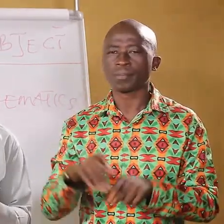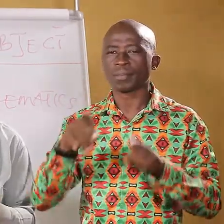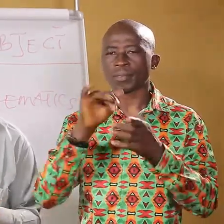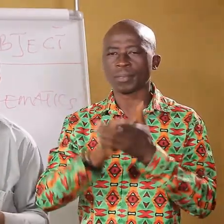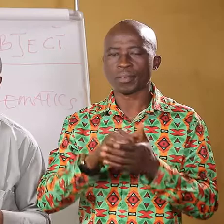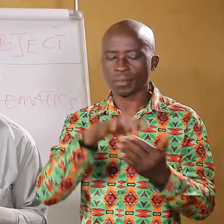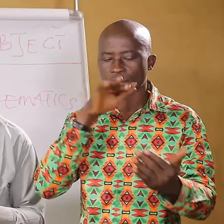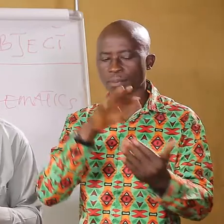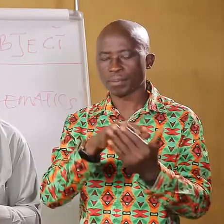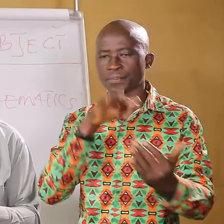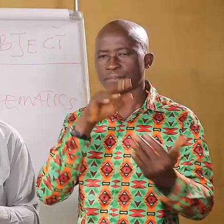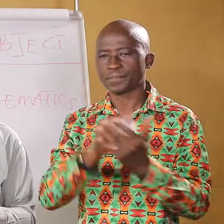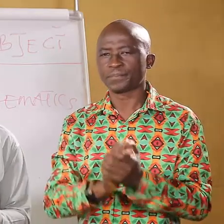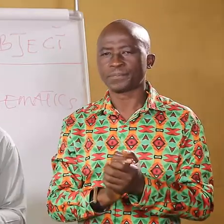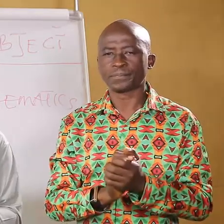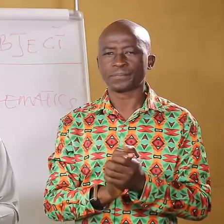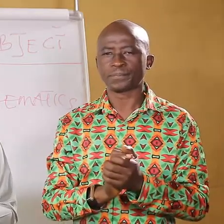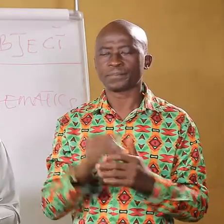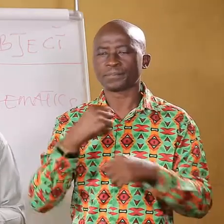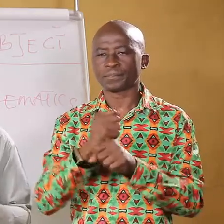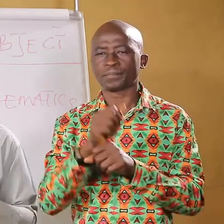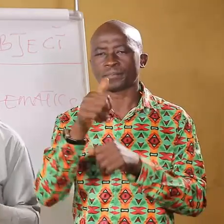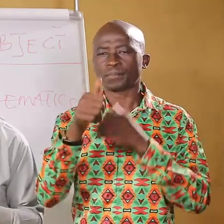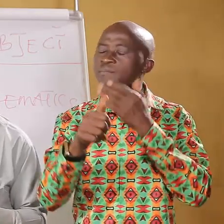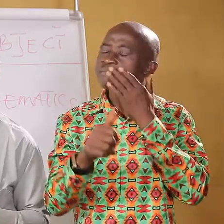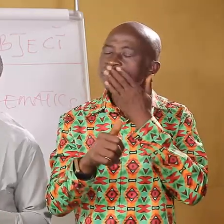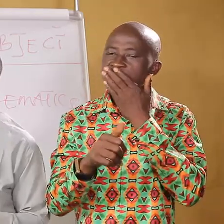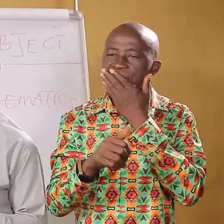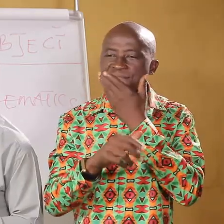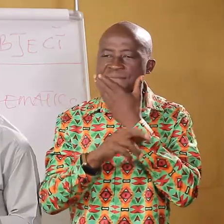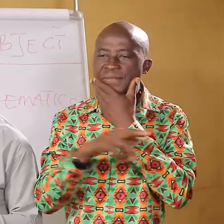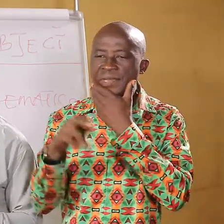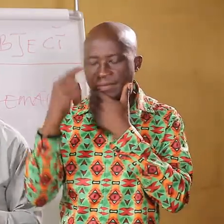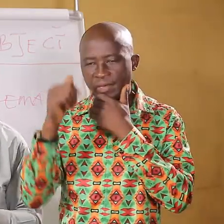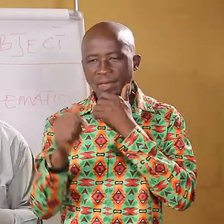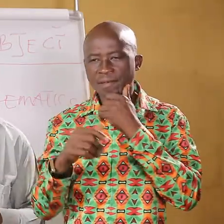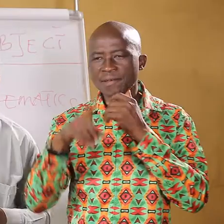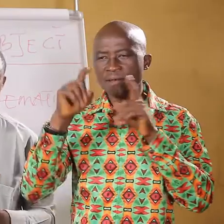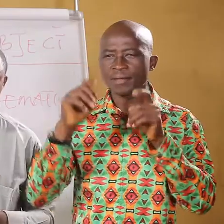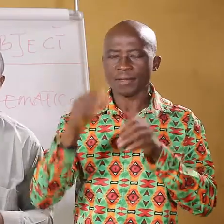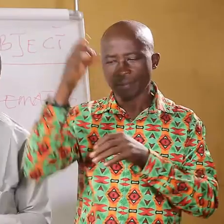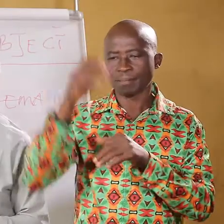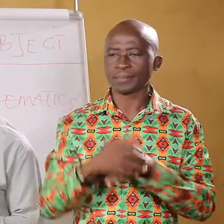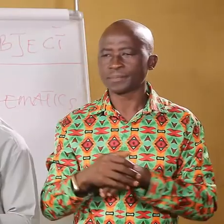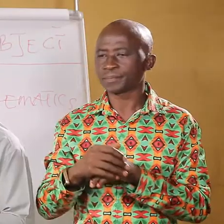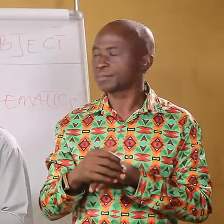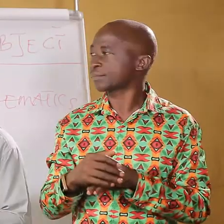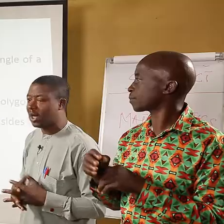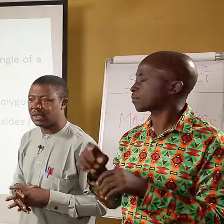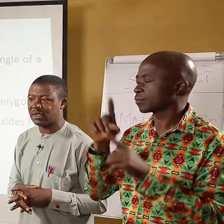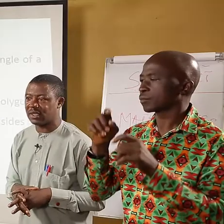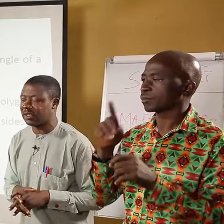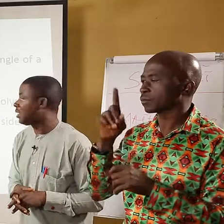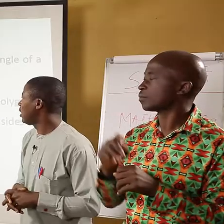can study and then make yourself get ready for your forthcoming exam. Assignment